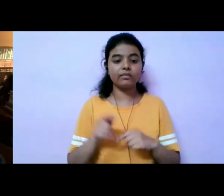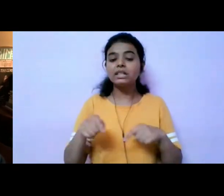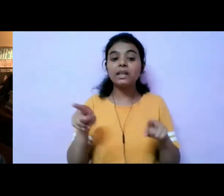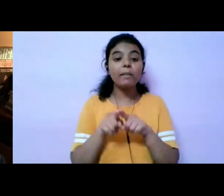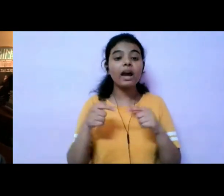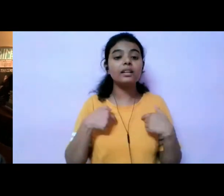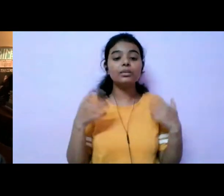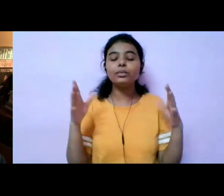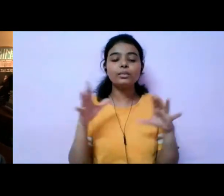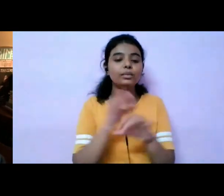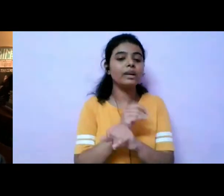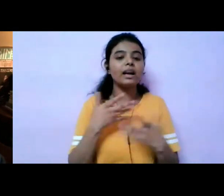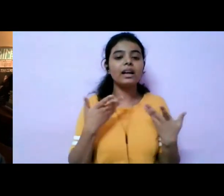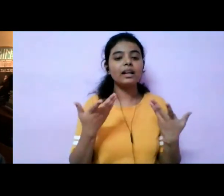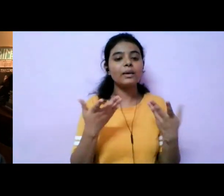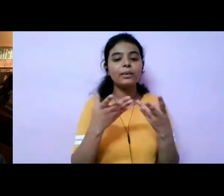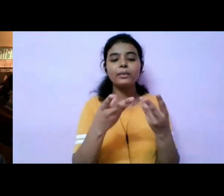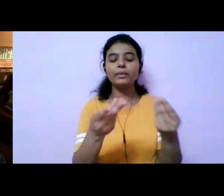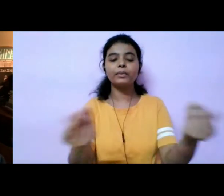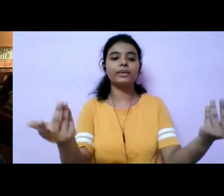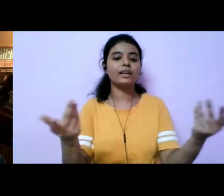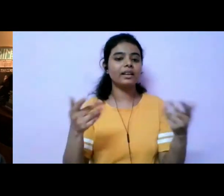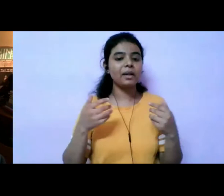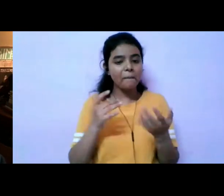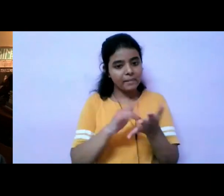lost in Estonia.